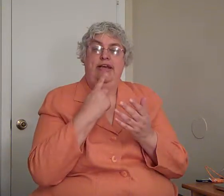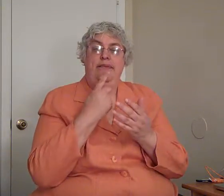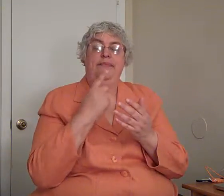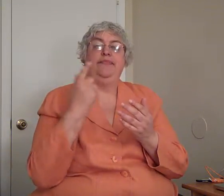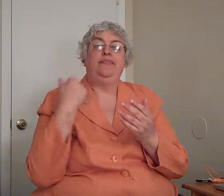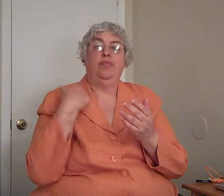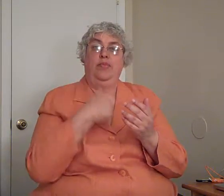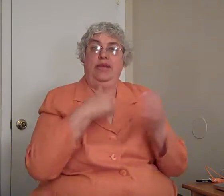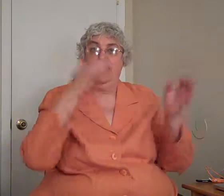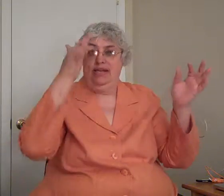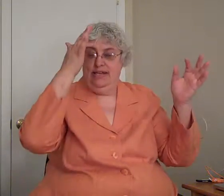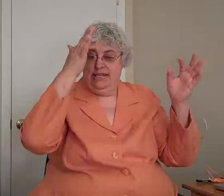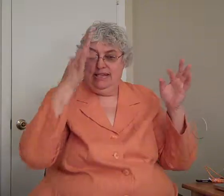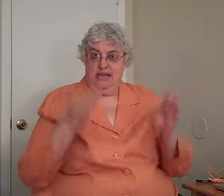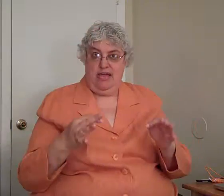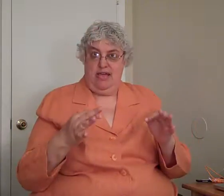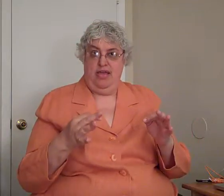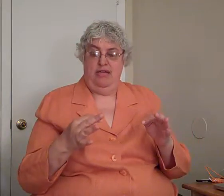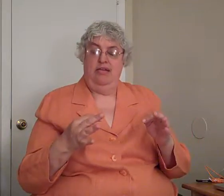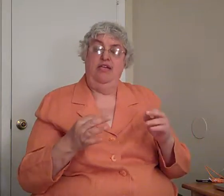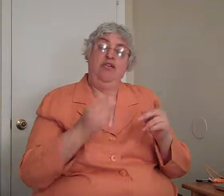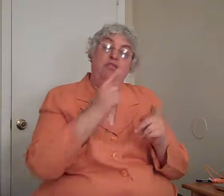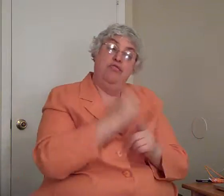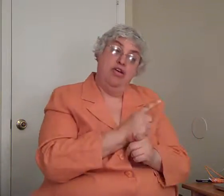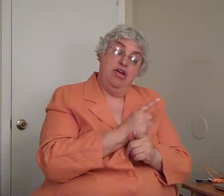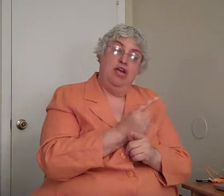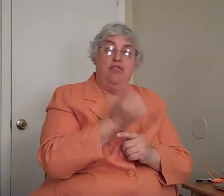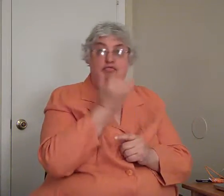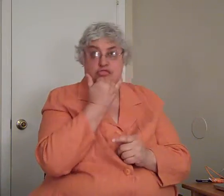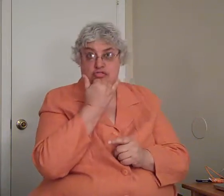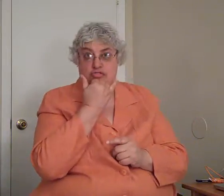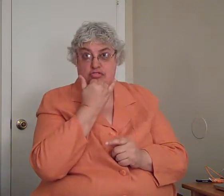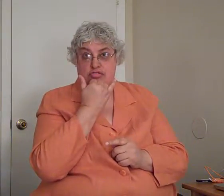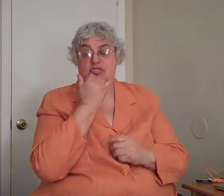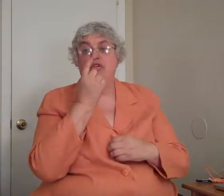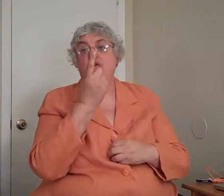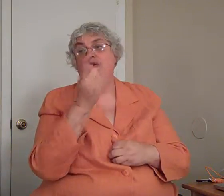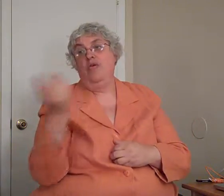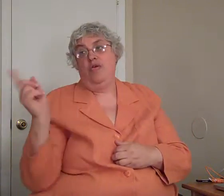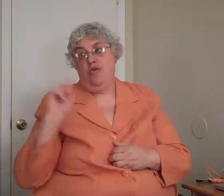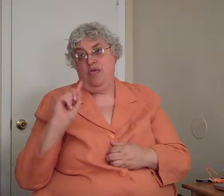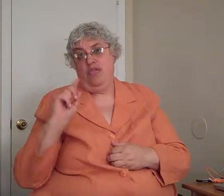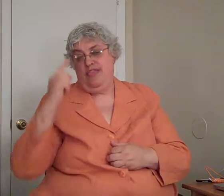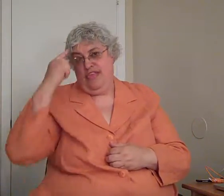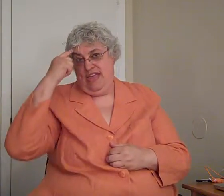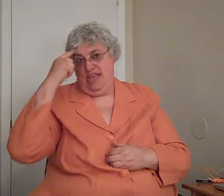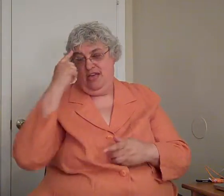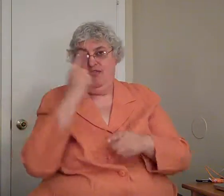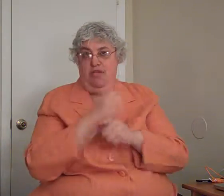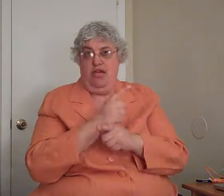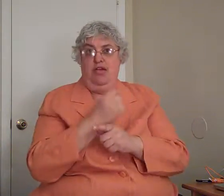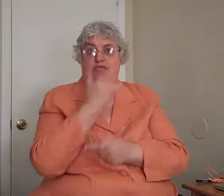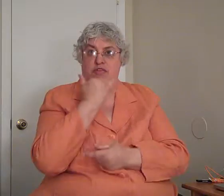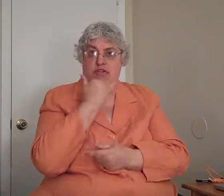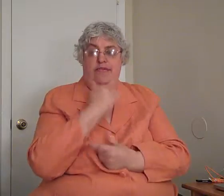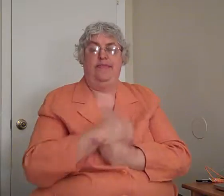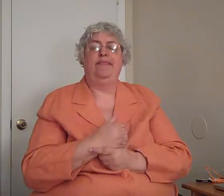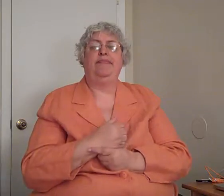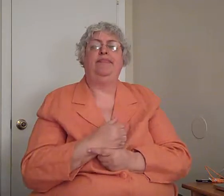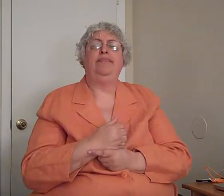determine what is correct by finding out what other people think is correct. Okay? Now, before modern times, social proof